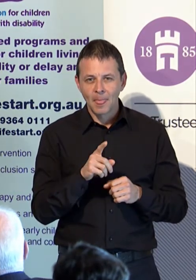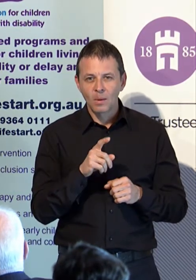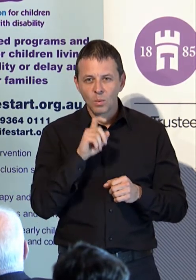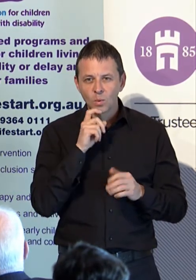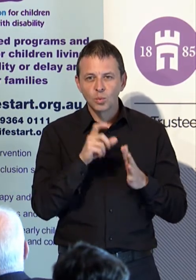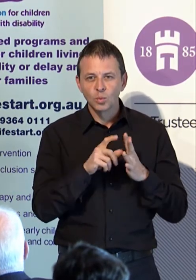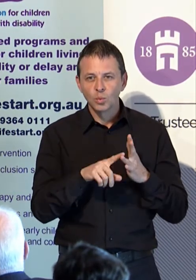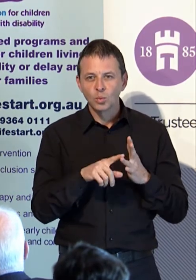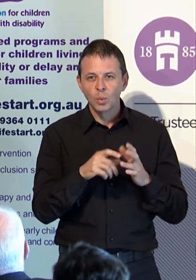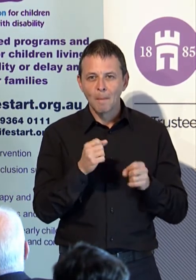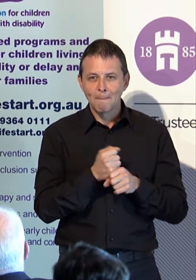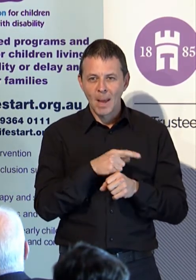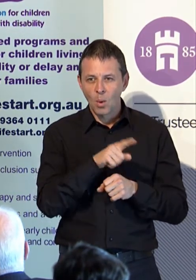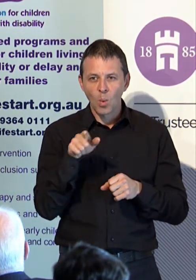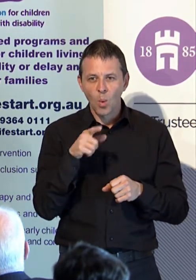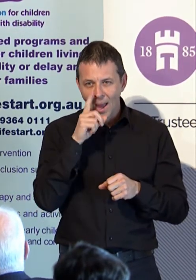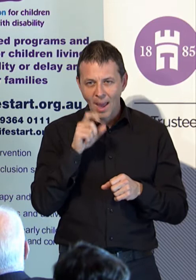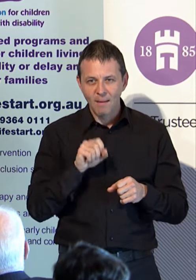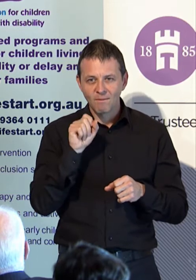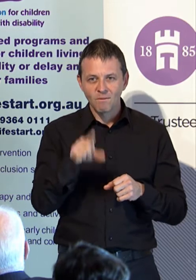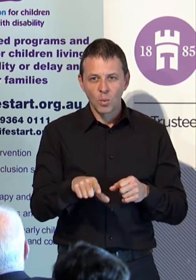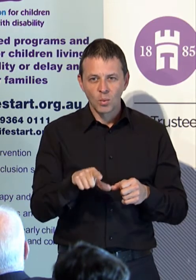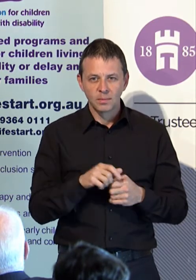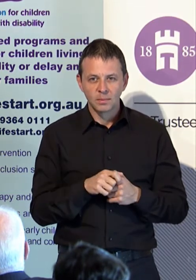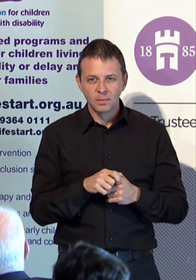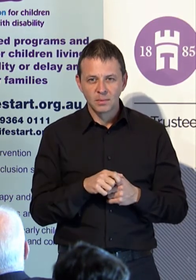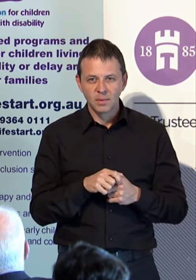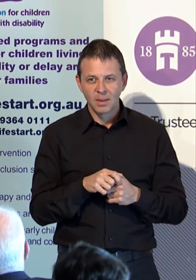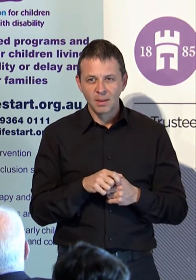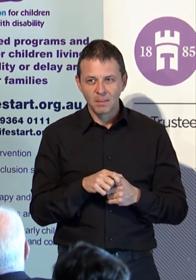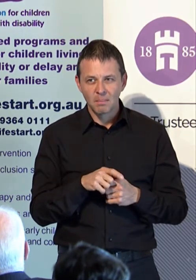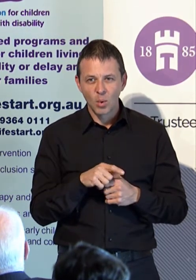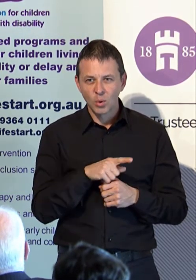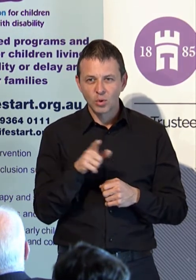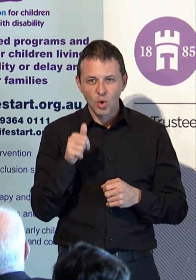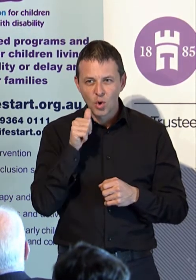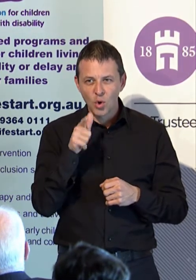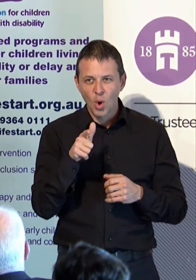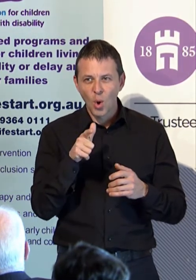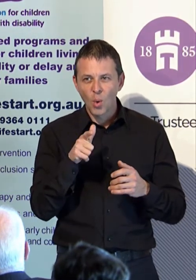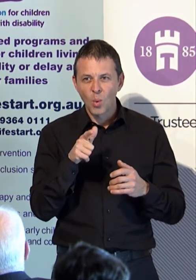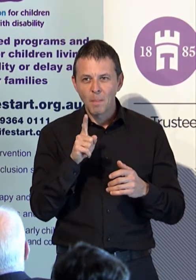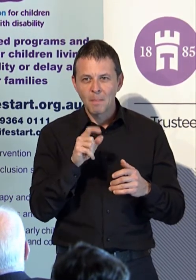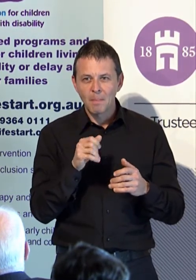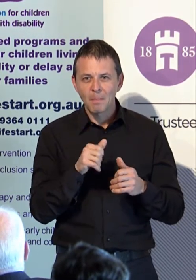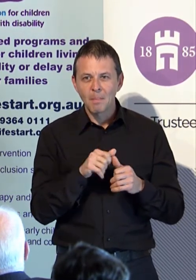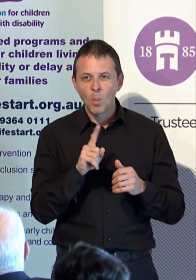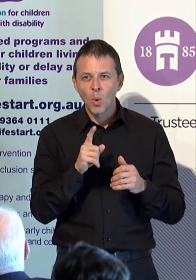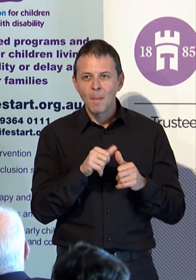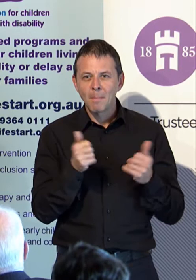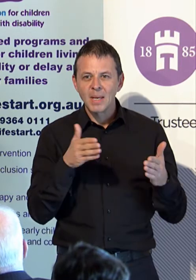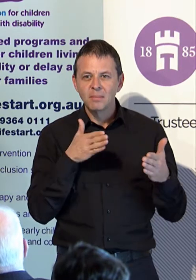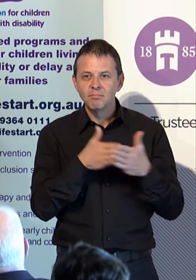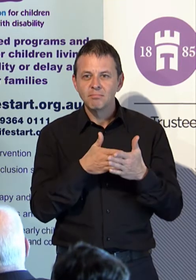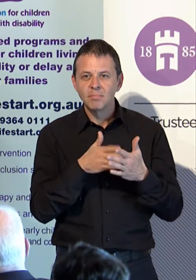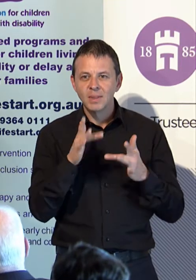make it affordable. I don't need to remind this audience that the biggest barrier to internet access is not